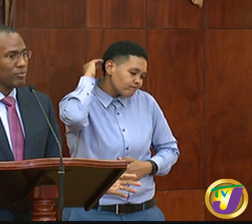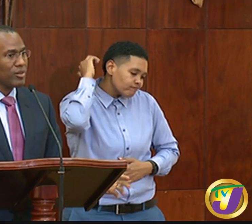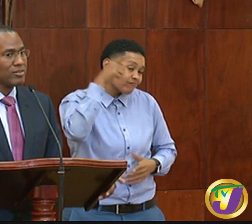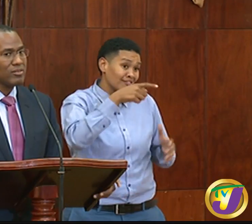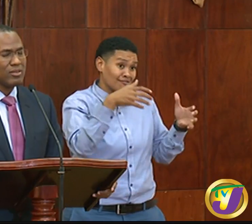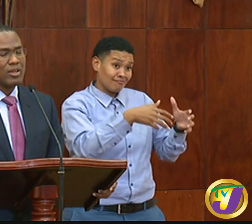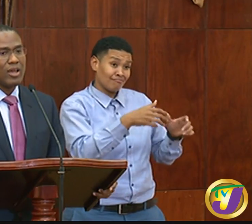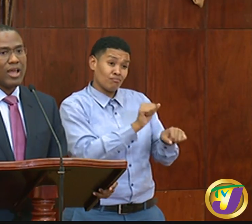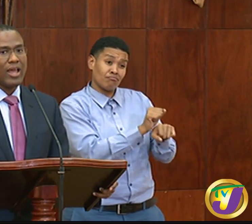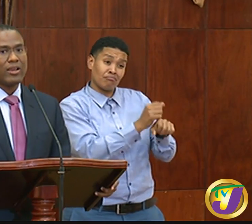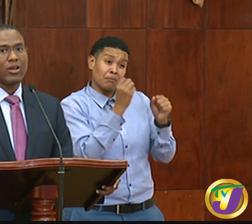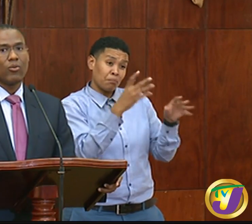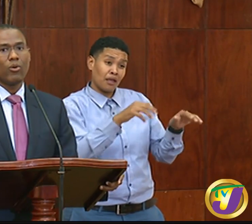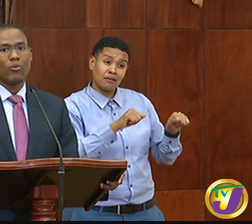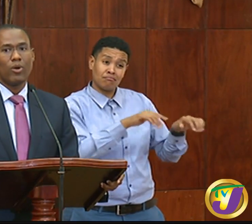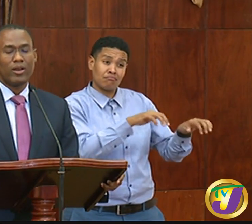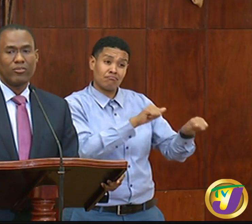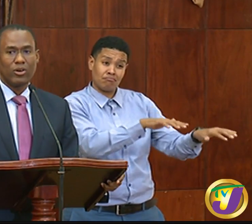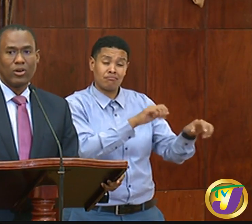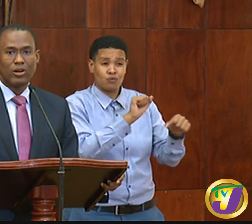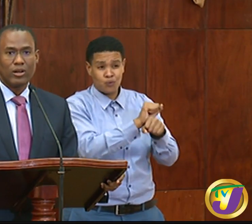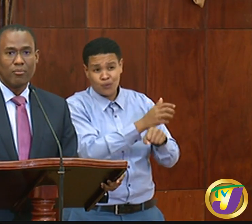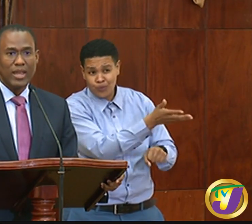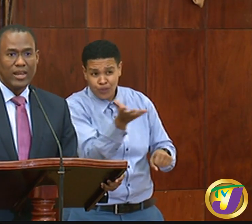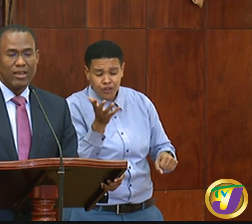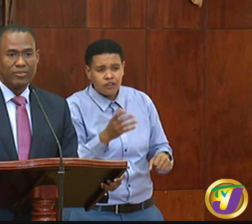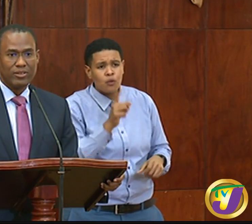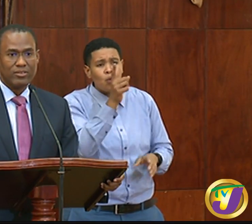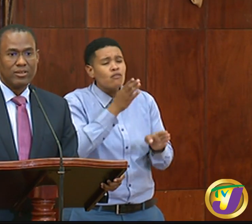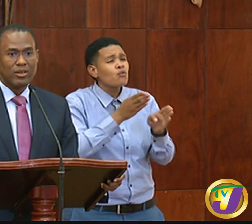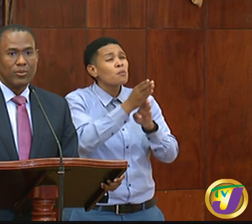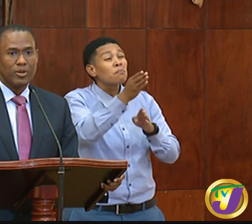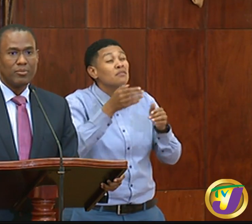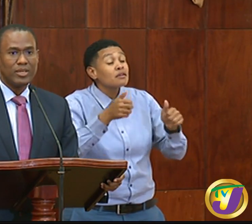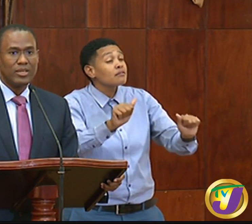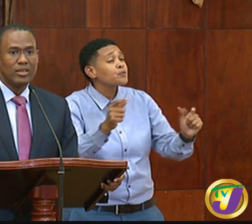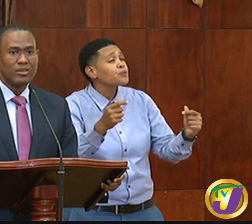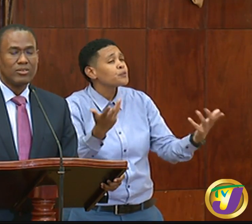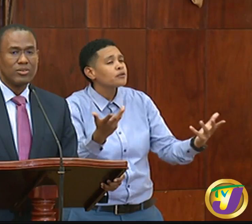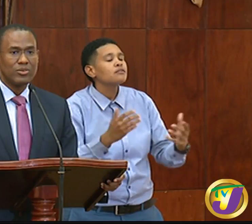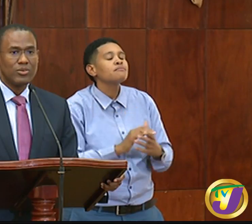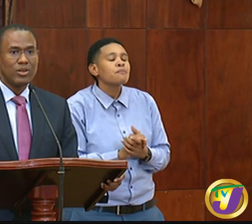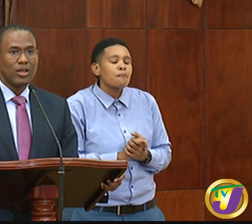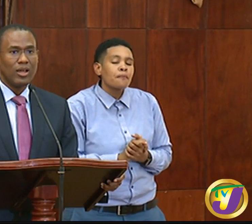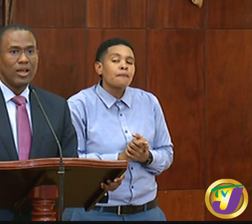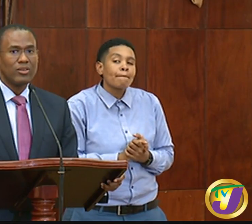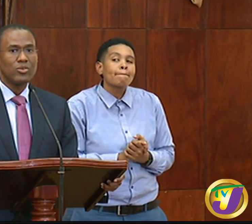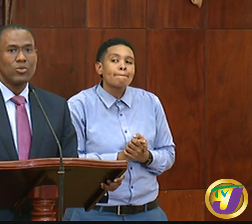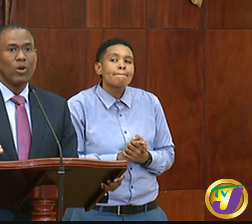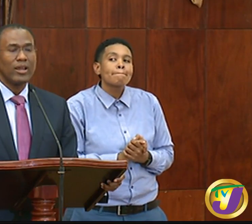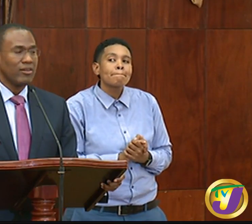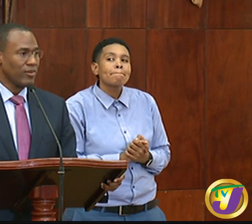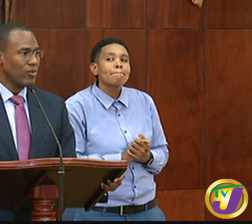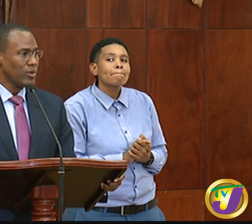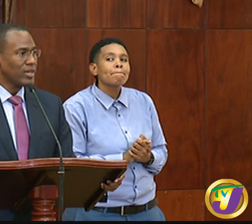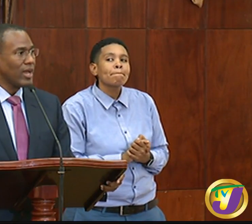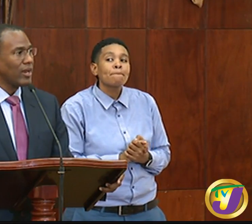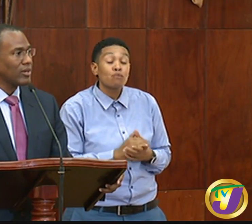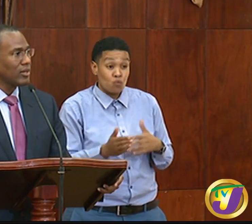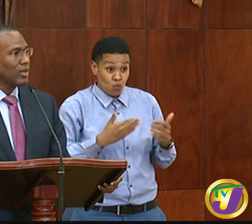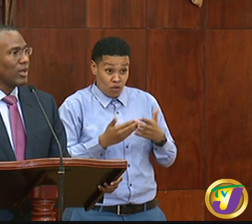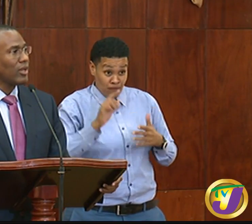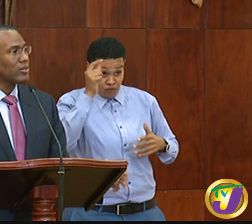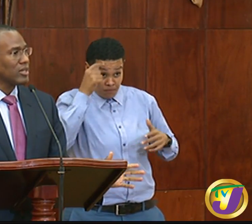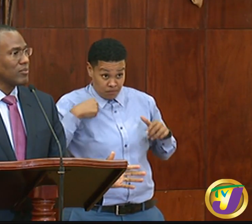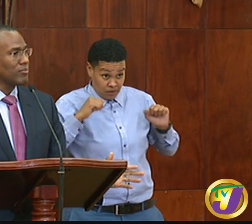lot of persons, and one of our main efforts will be to do whatever we